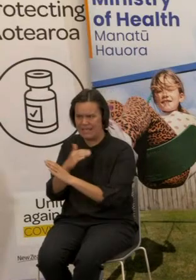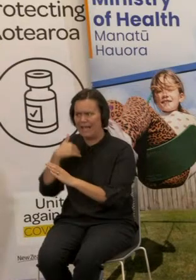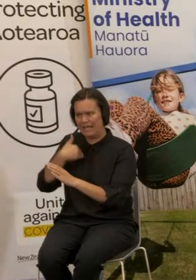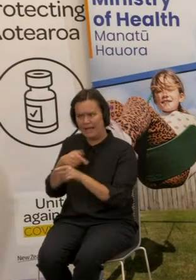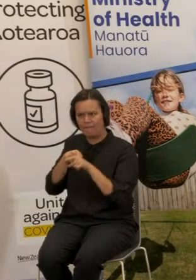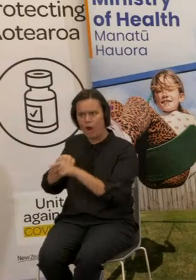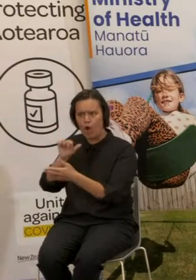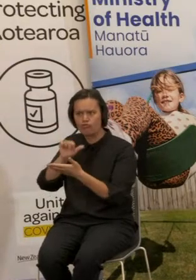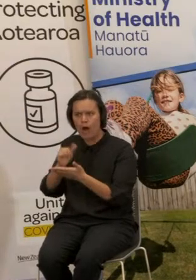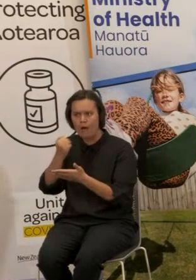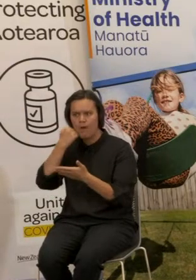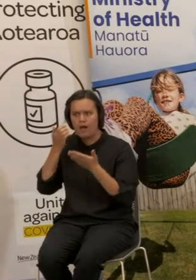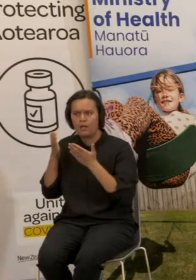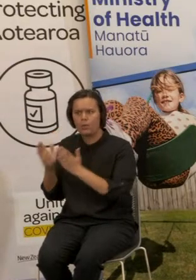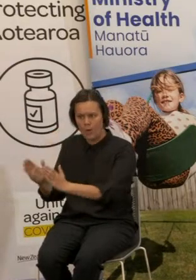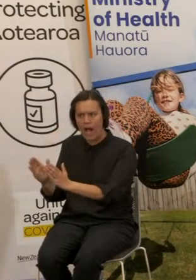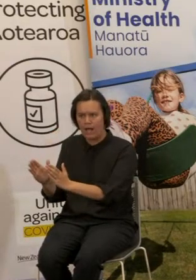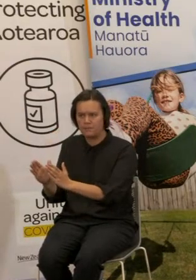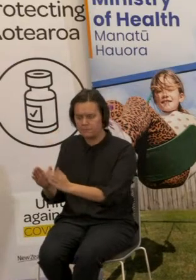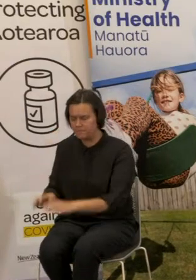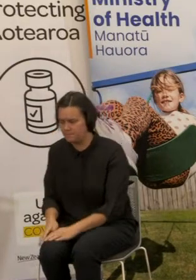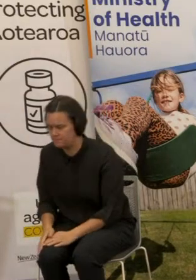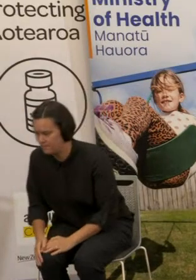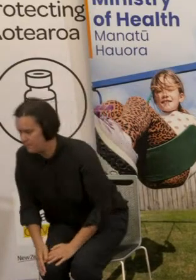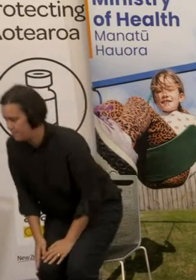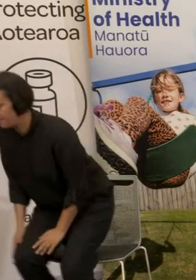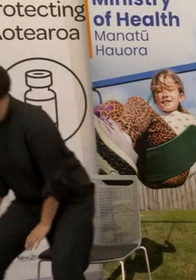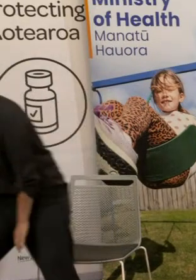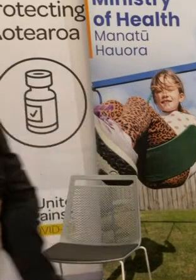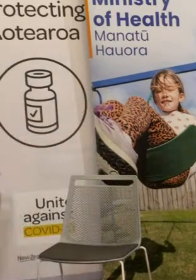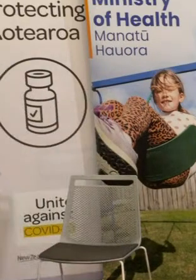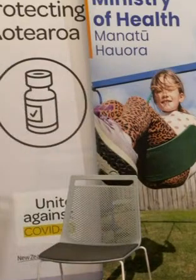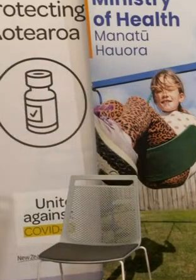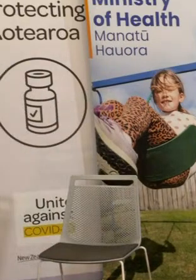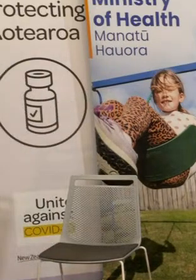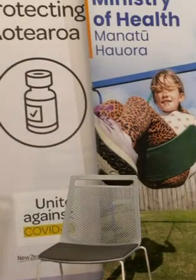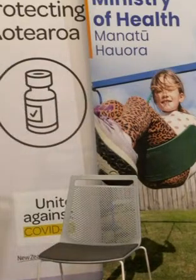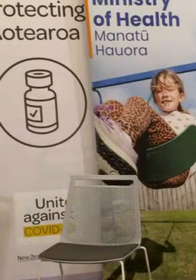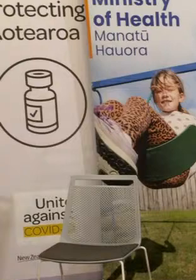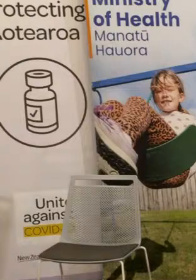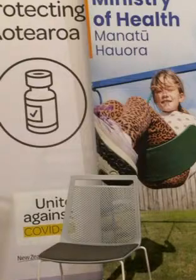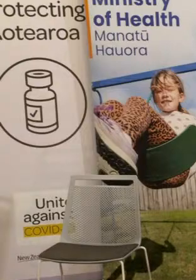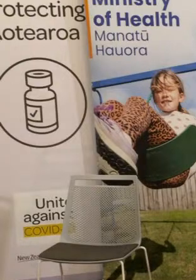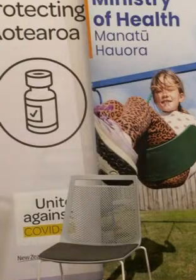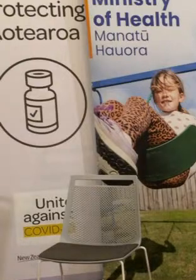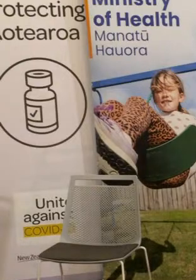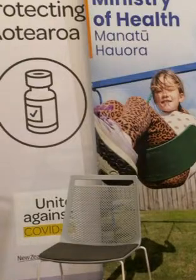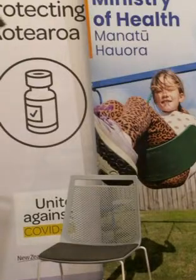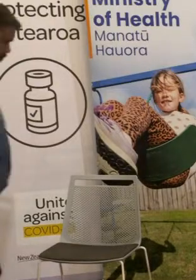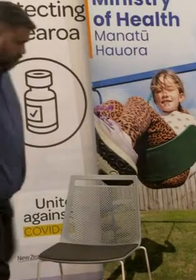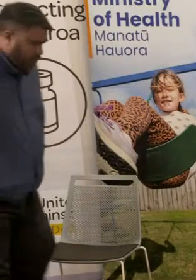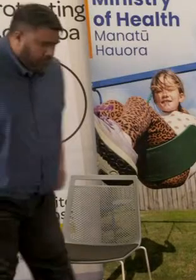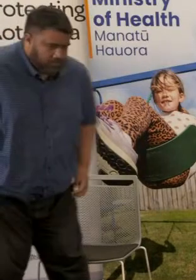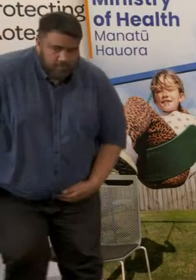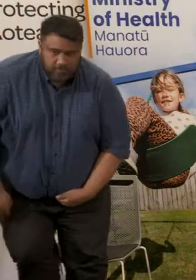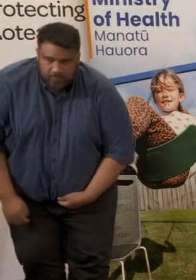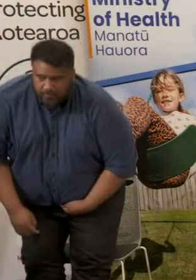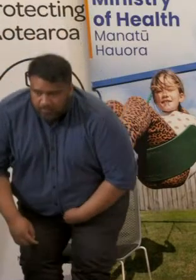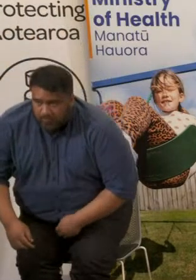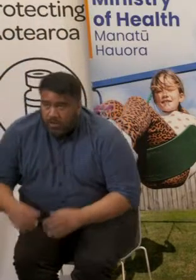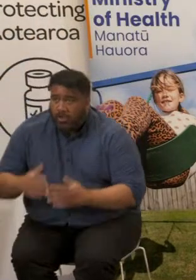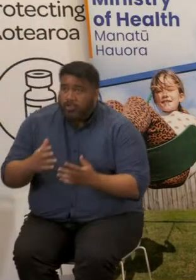people doing beautiful things to help our whānau get vaccinated. So is the data going to be shared with JT in